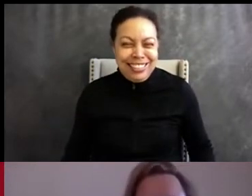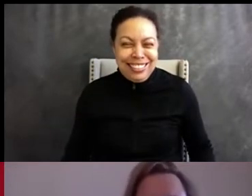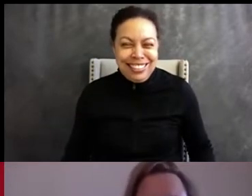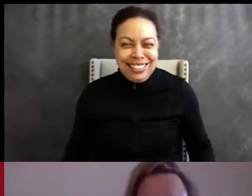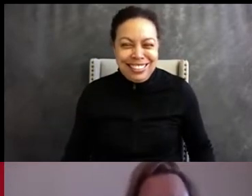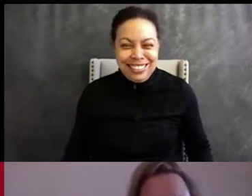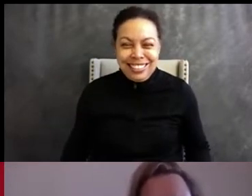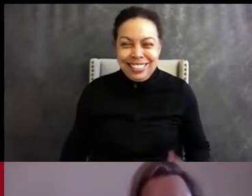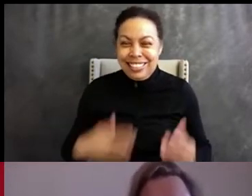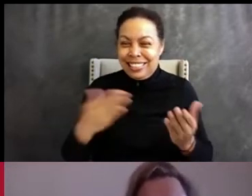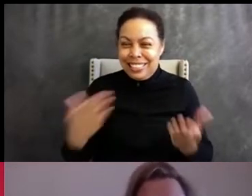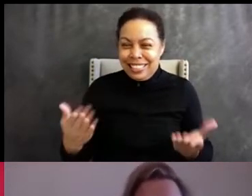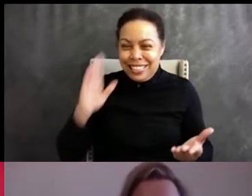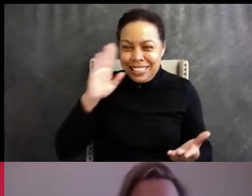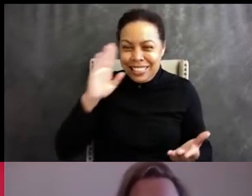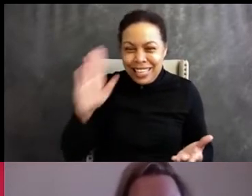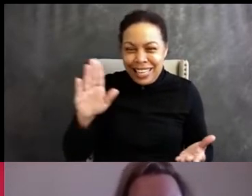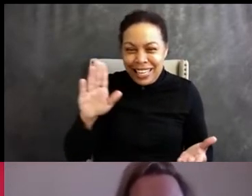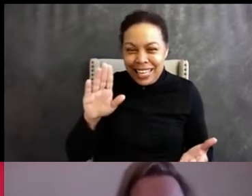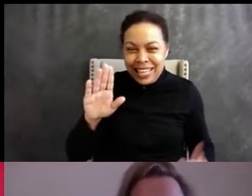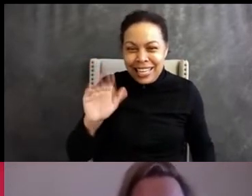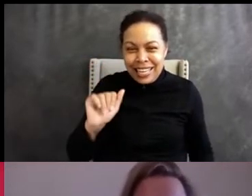Hey, Toriano.